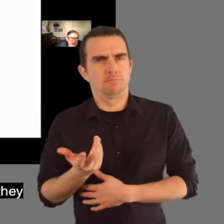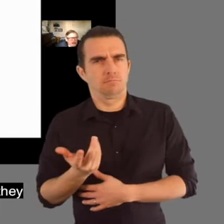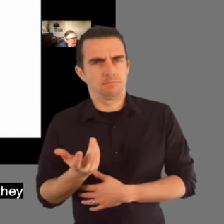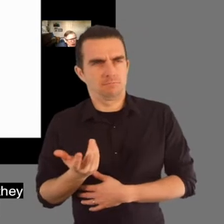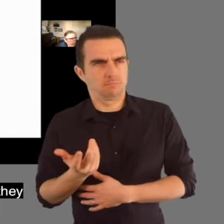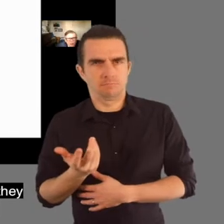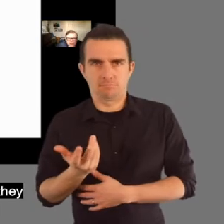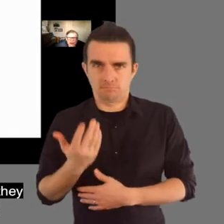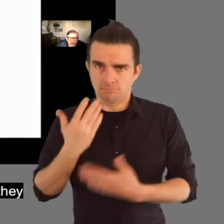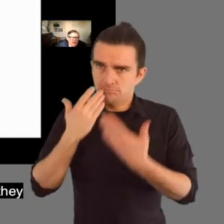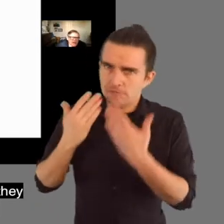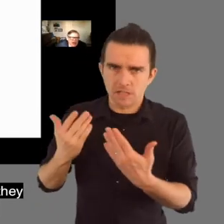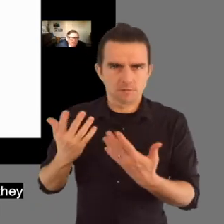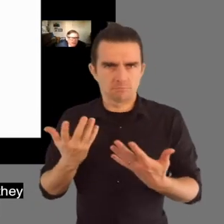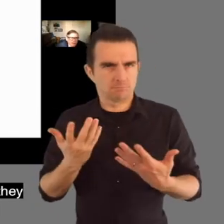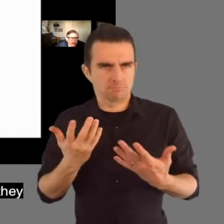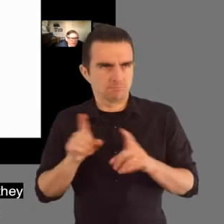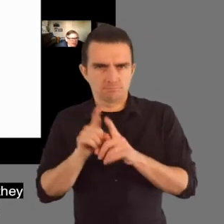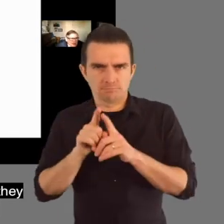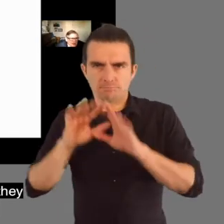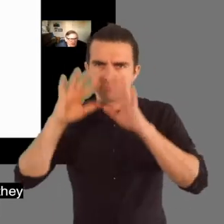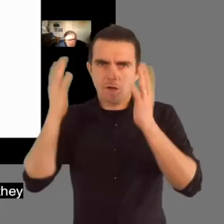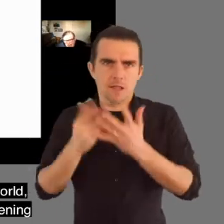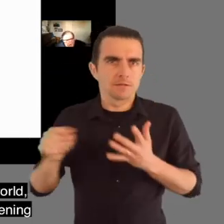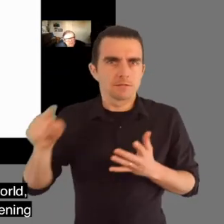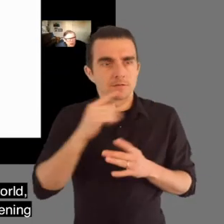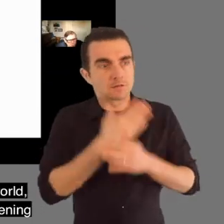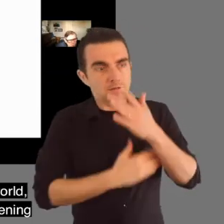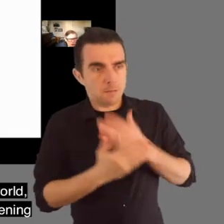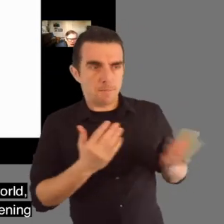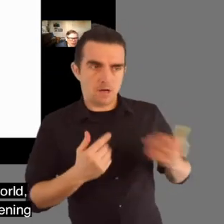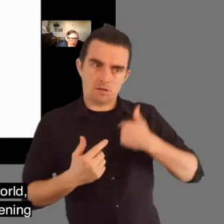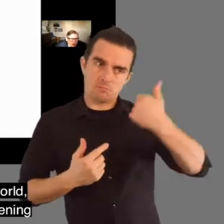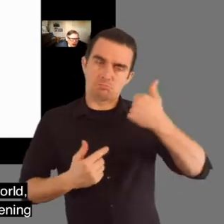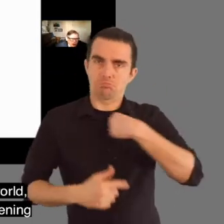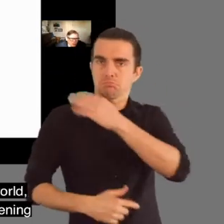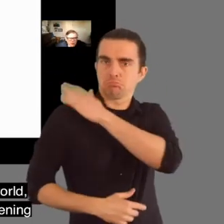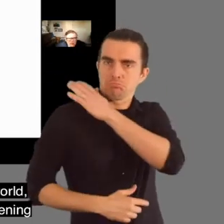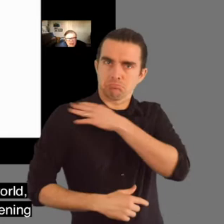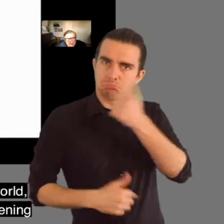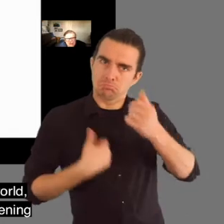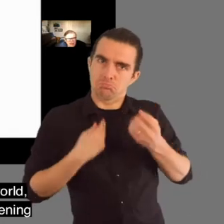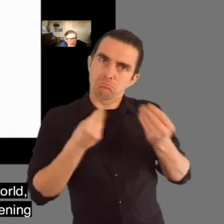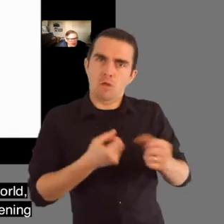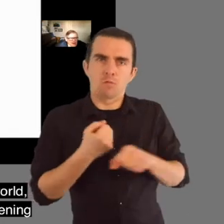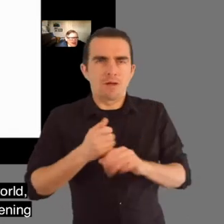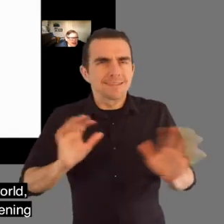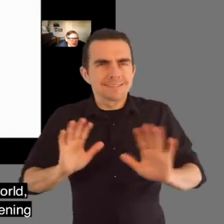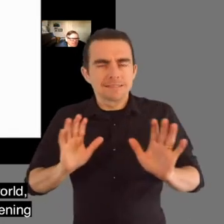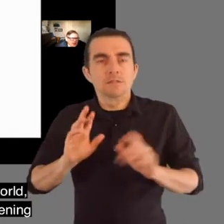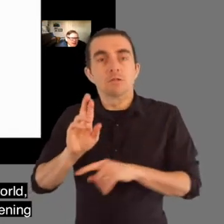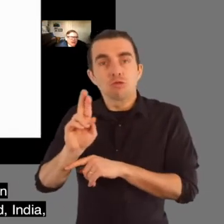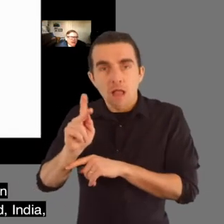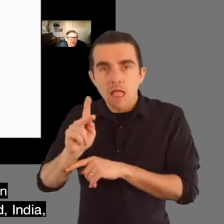accommodation and told that they should be thankful for it. And this happens all around the world, modern day slavery. It's happening in the UK,